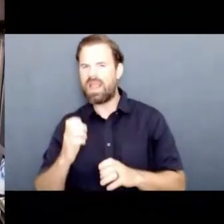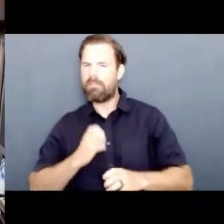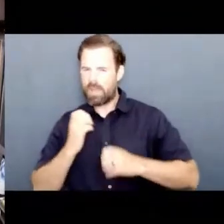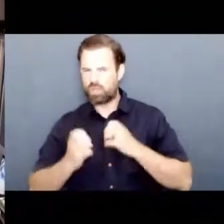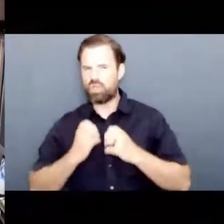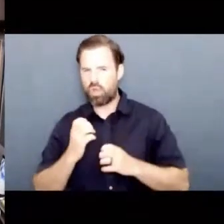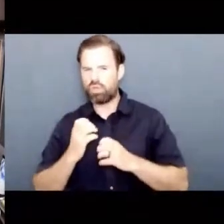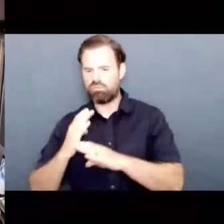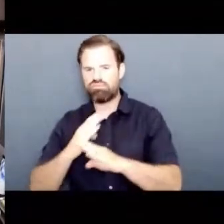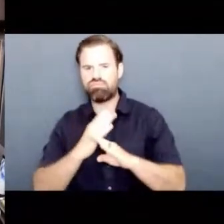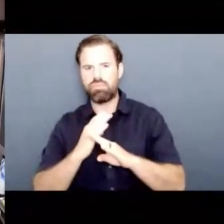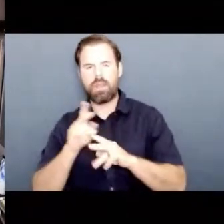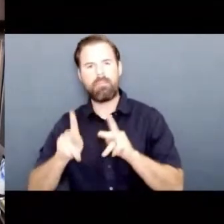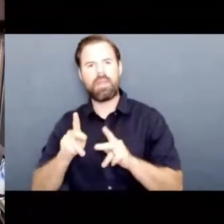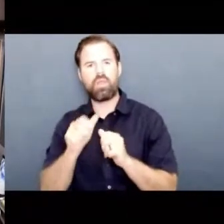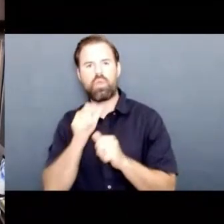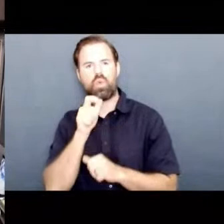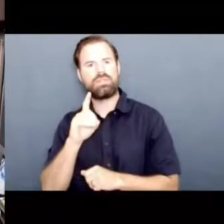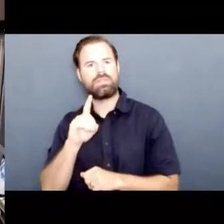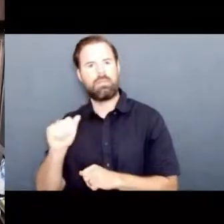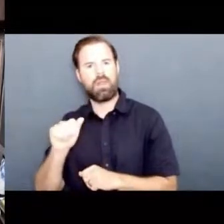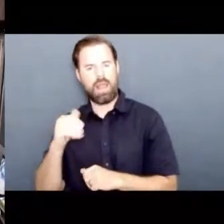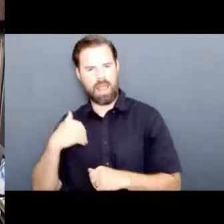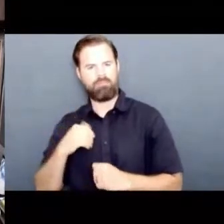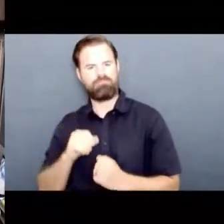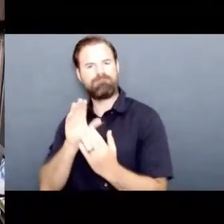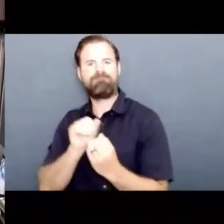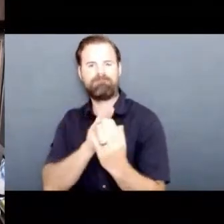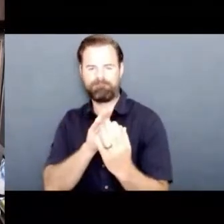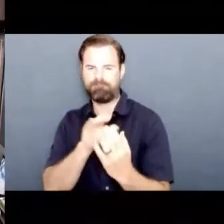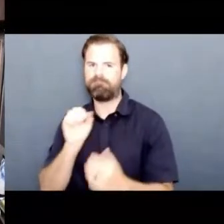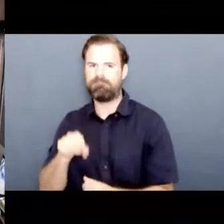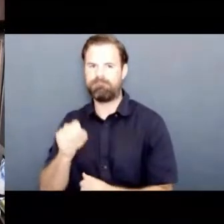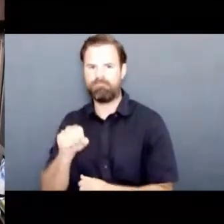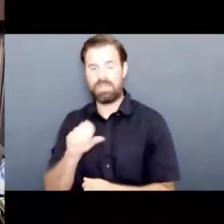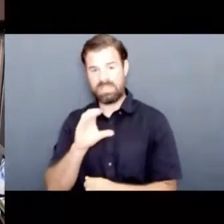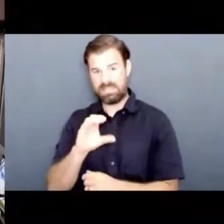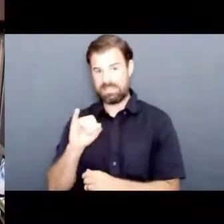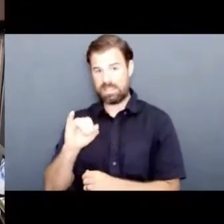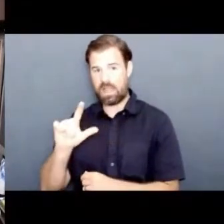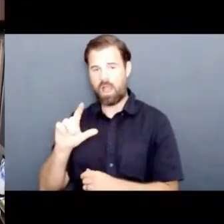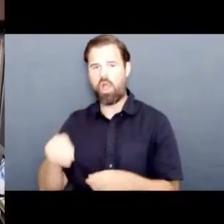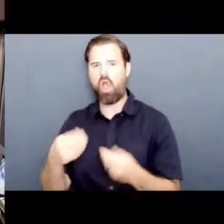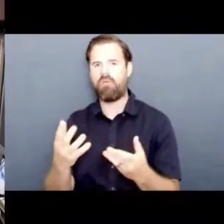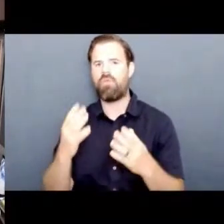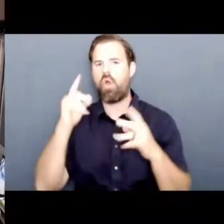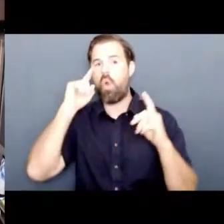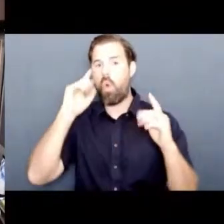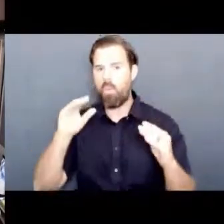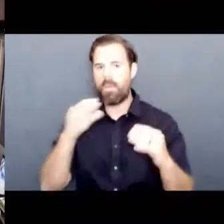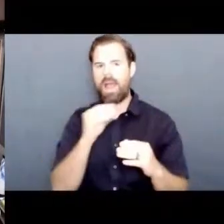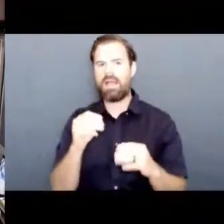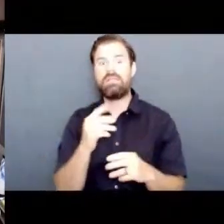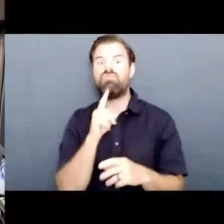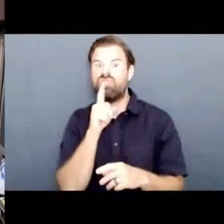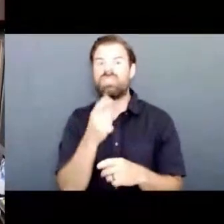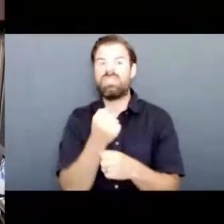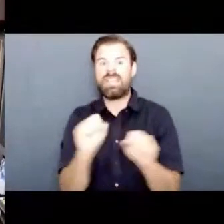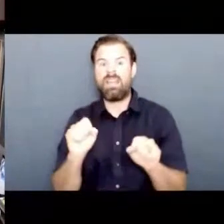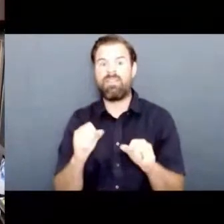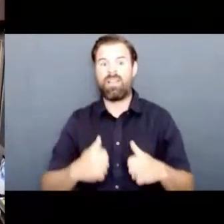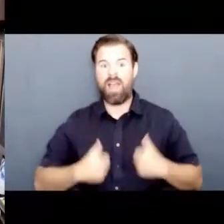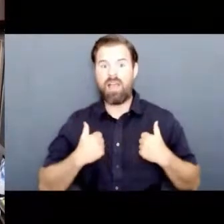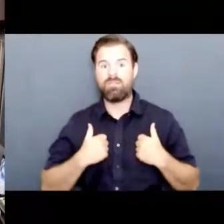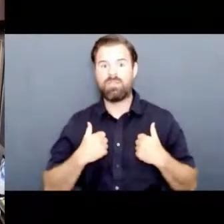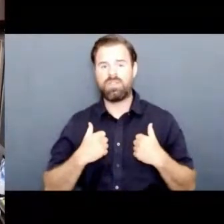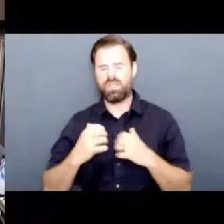emotional walls that persons with disability face. Center for Independent Living offers hope and literally saves lives. They break down the